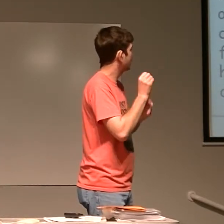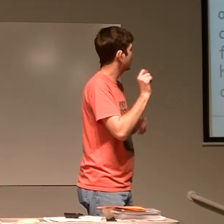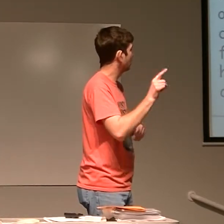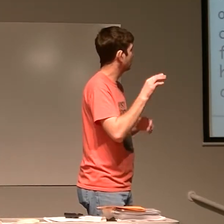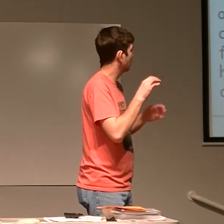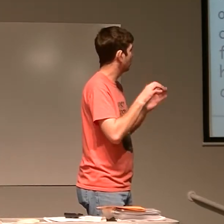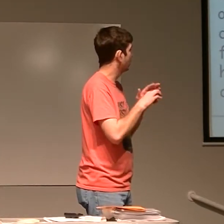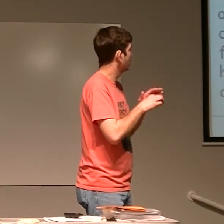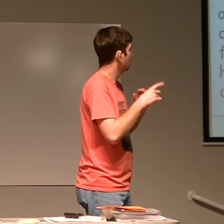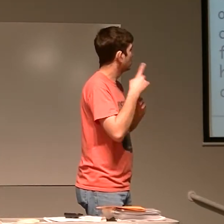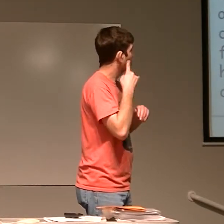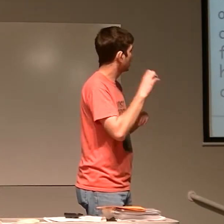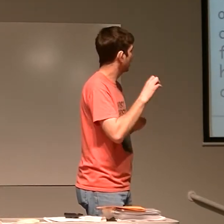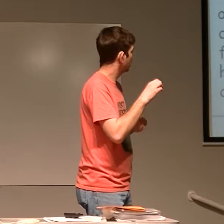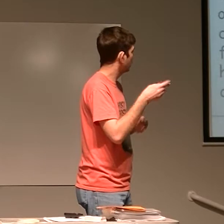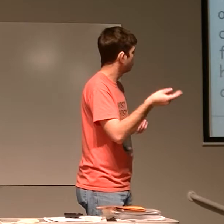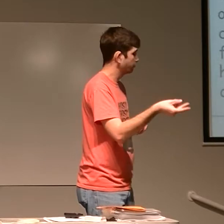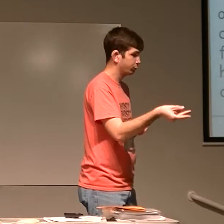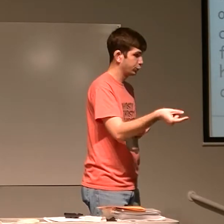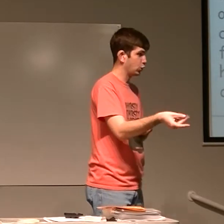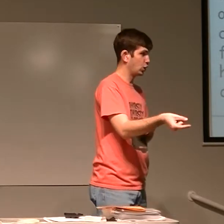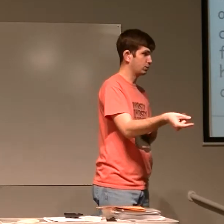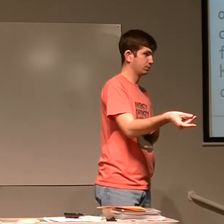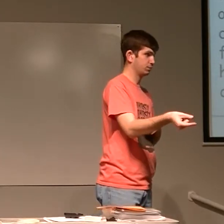ASL sign. So for example, dog,